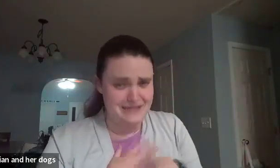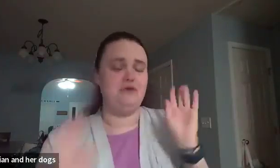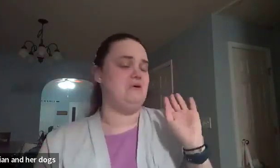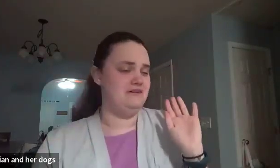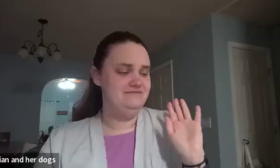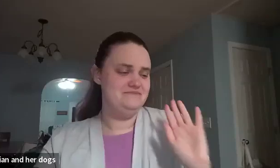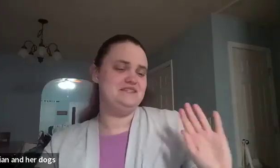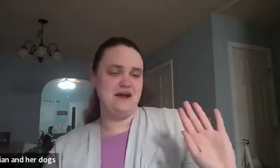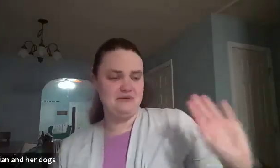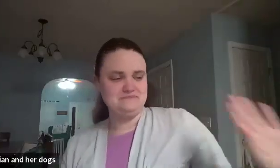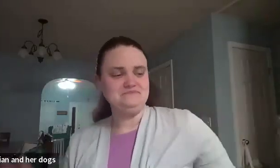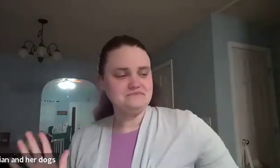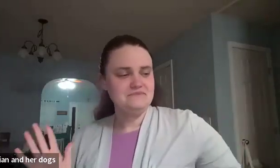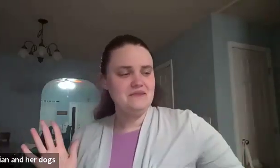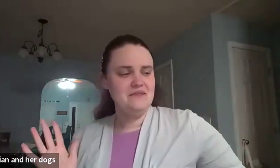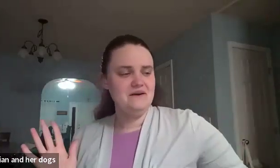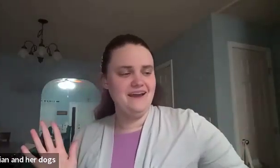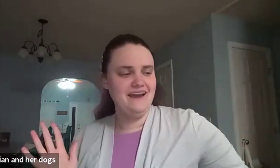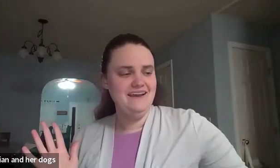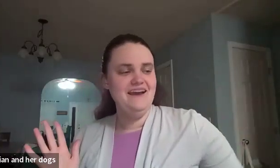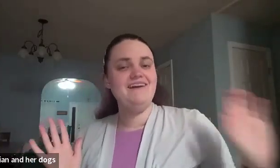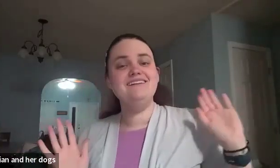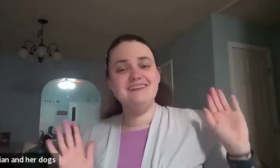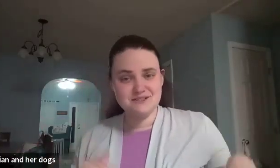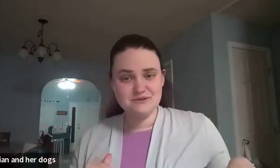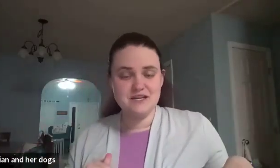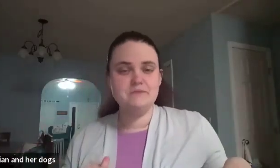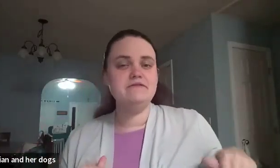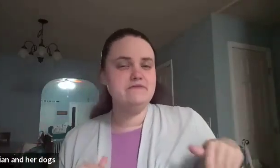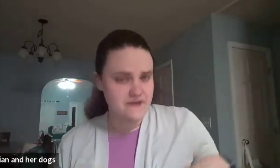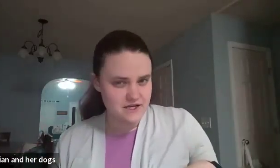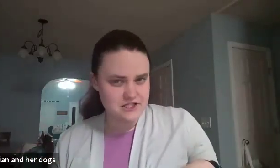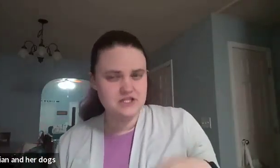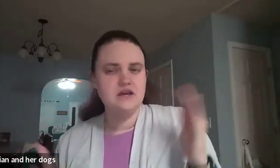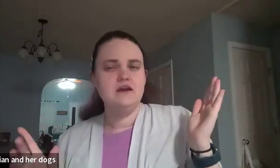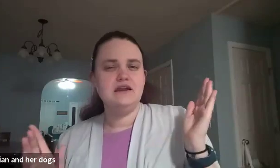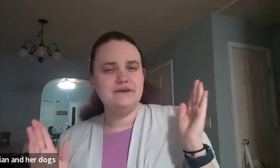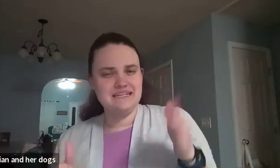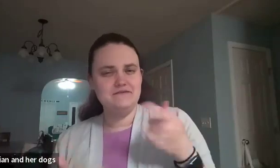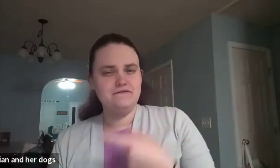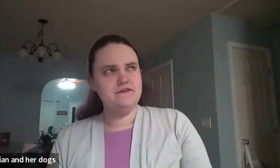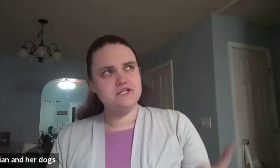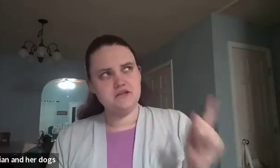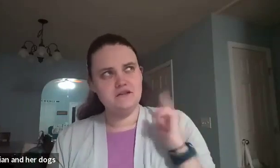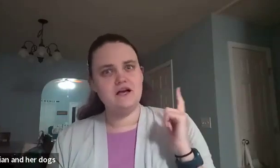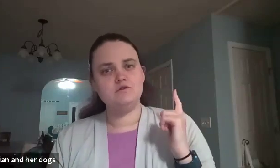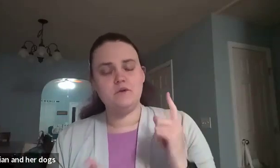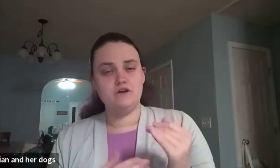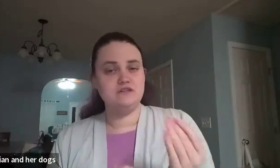thing in the world. So okay, our next one's gonna be fish. Now we did fish, I think, last week when we also